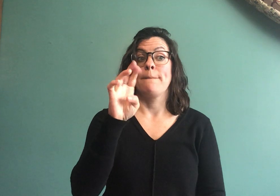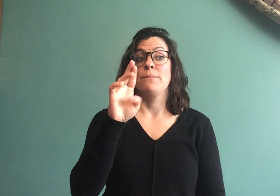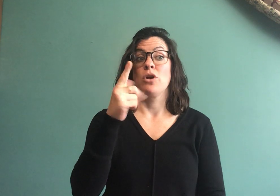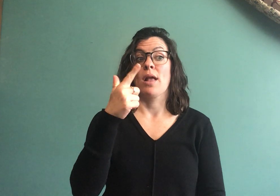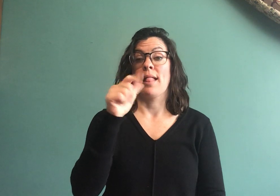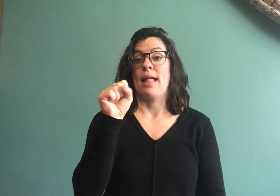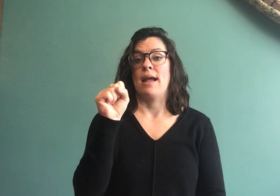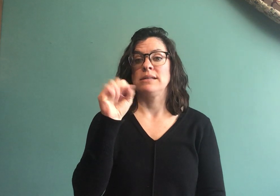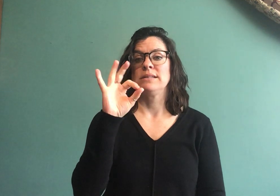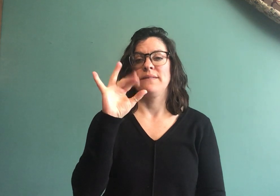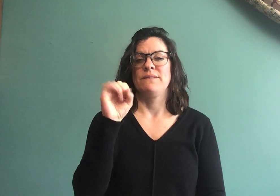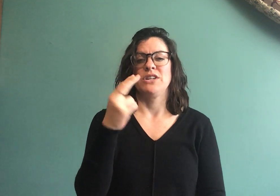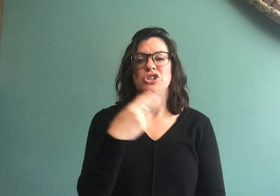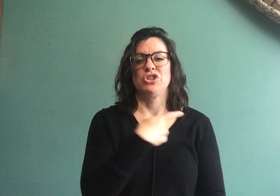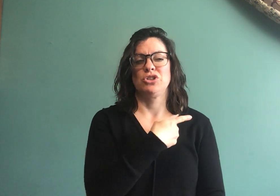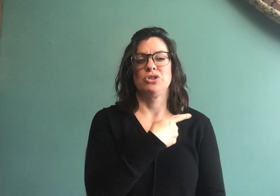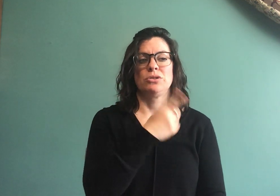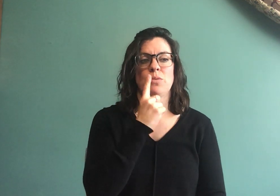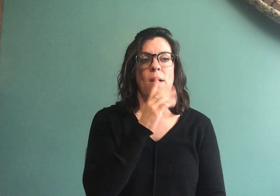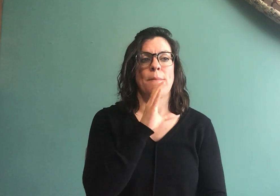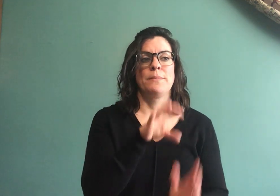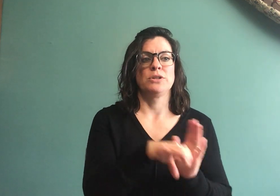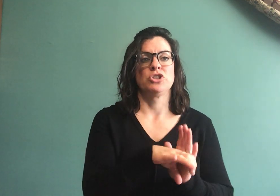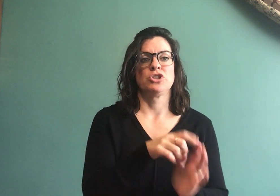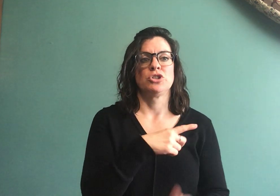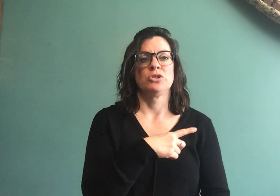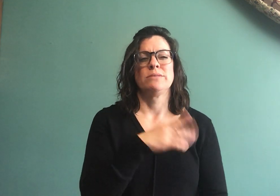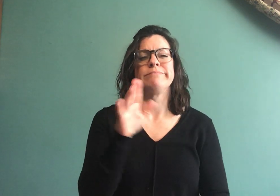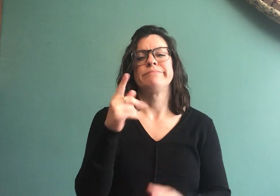Okay, so I'm going to go back to this guy here. Okay.